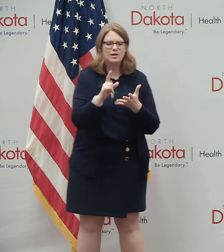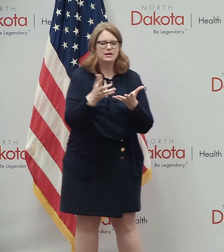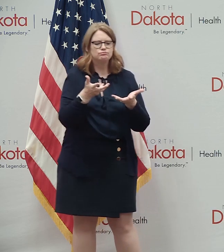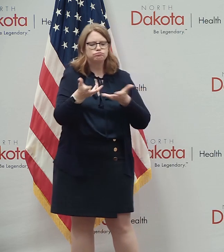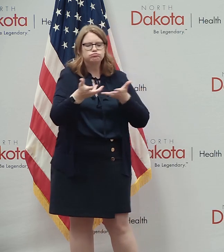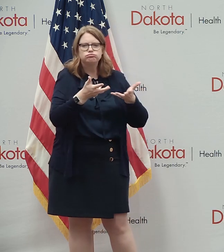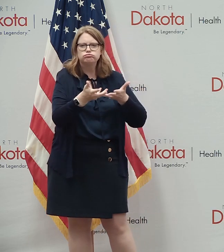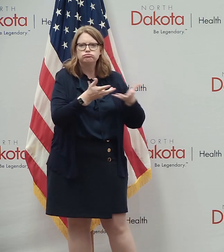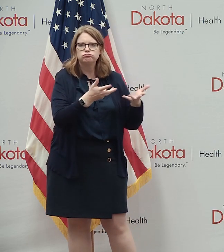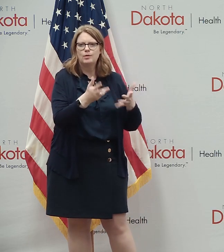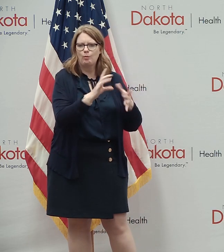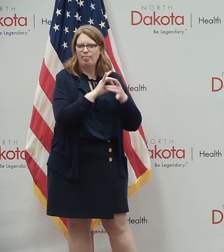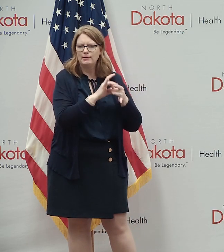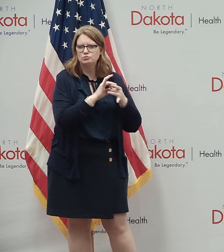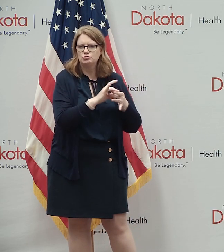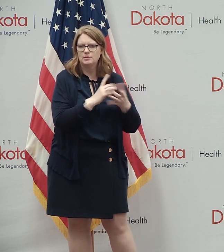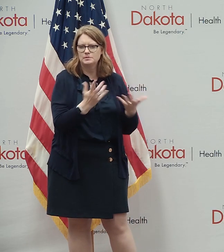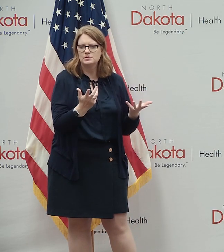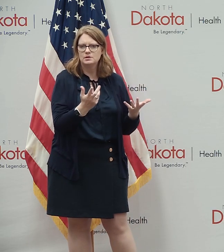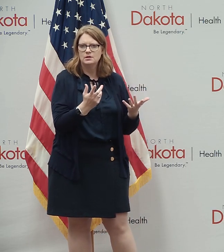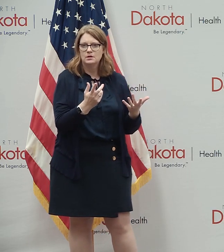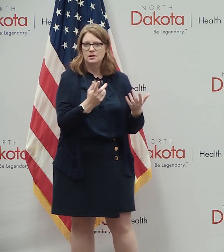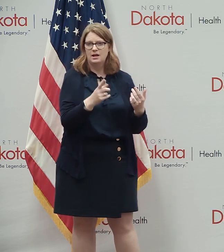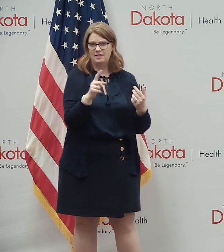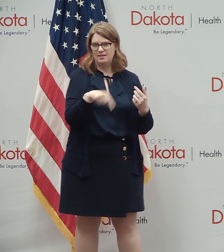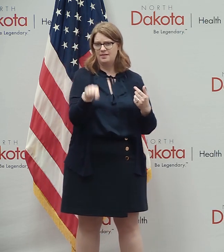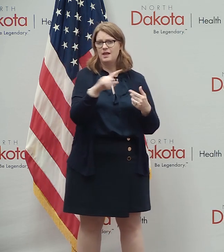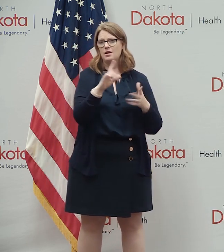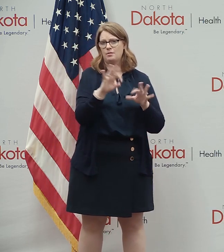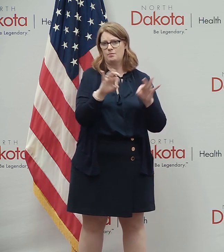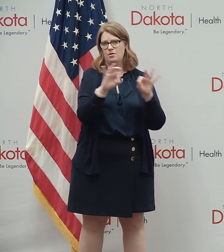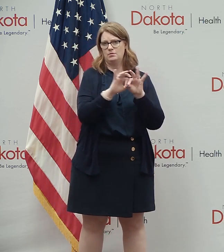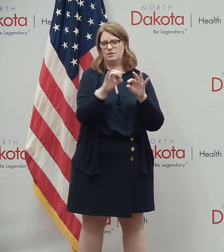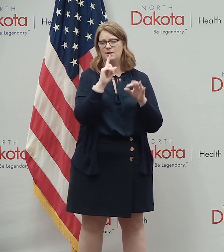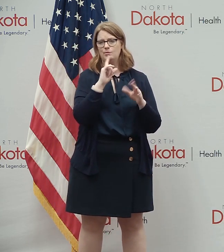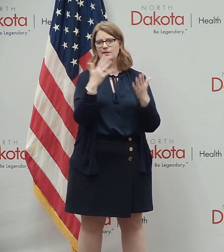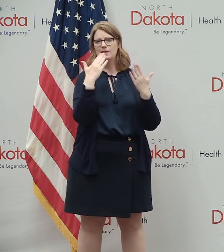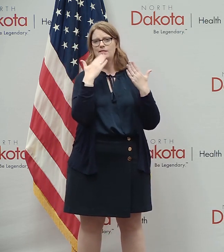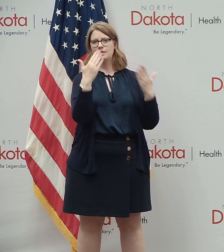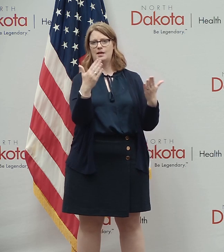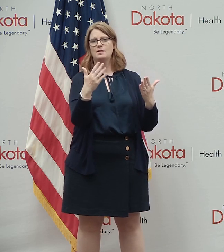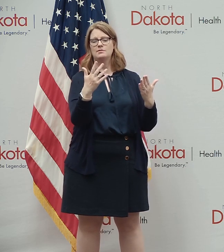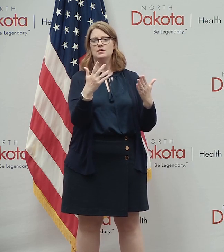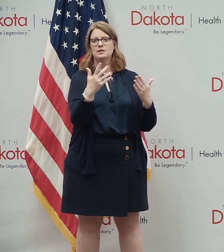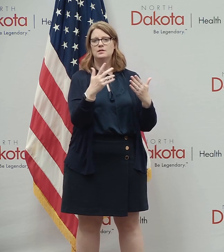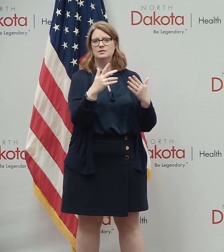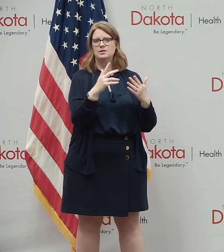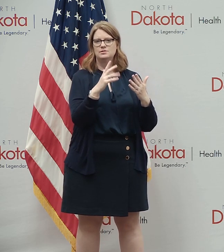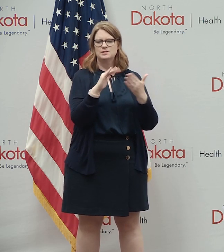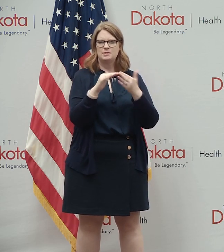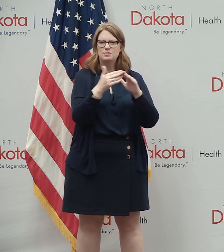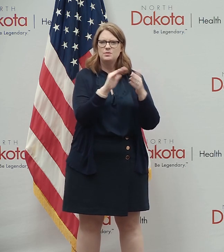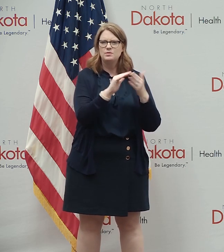state. And again, I know that they're an important voice here, and I want to thank all of those community resource officers.